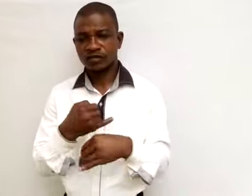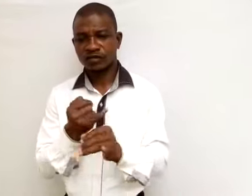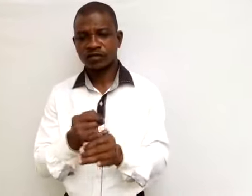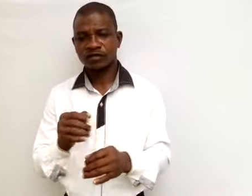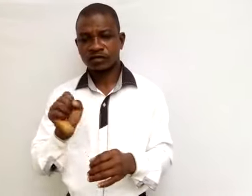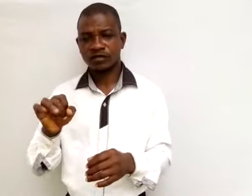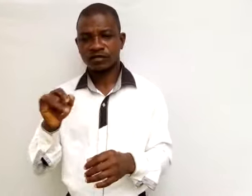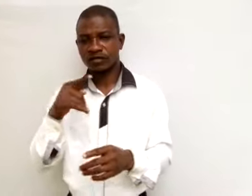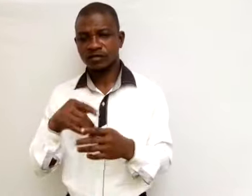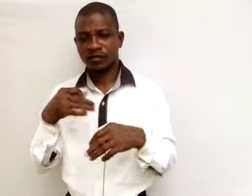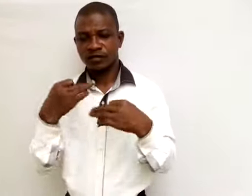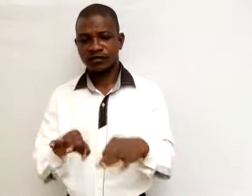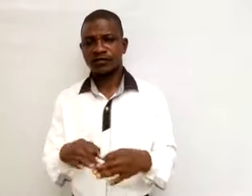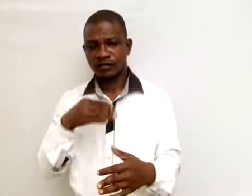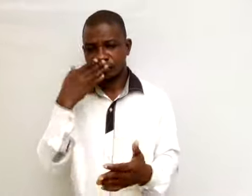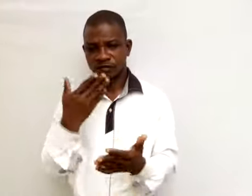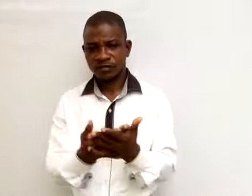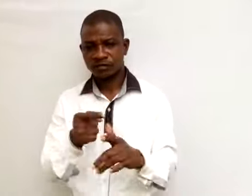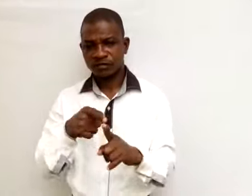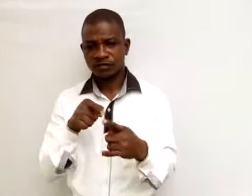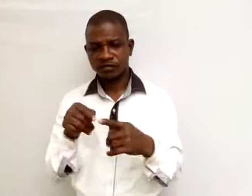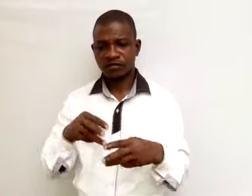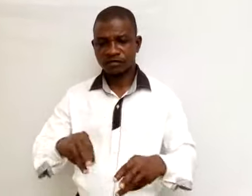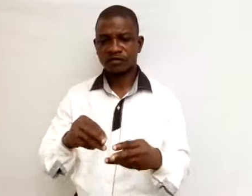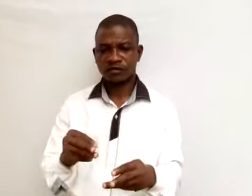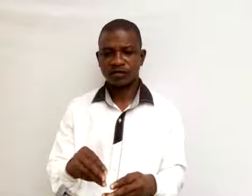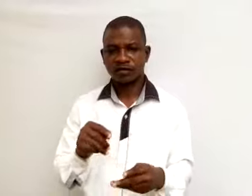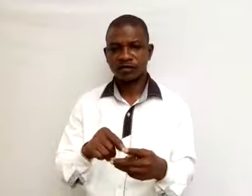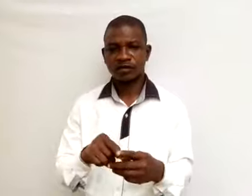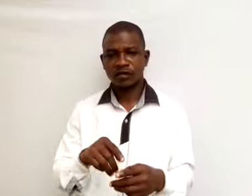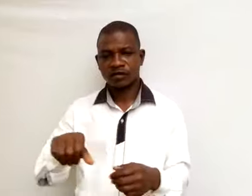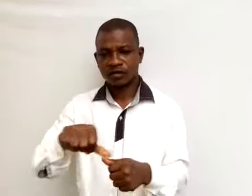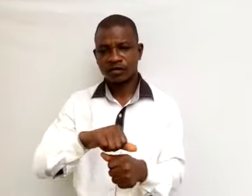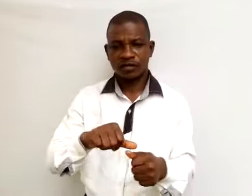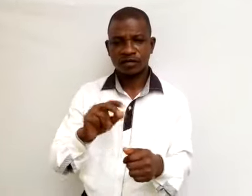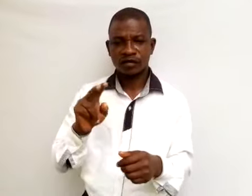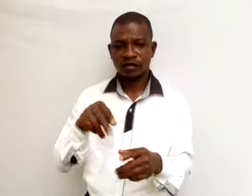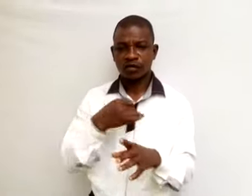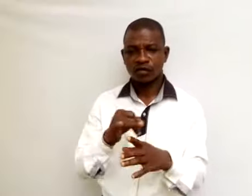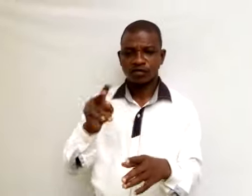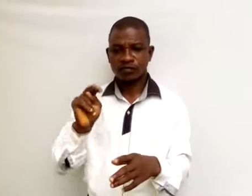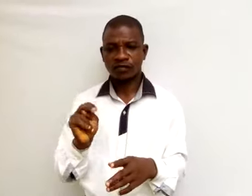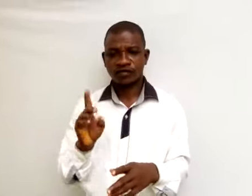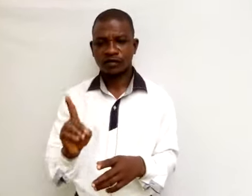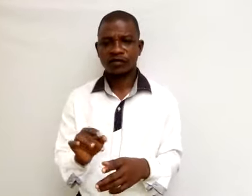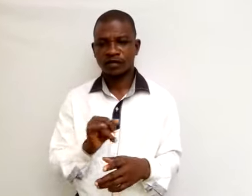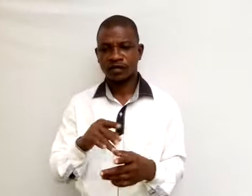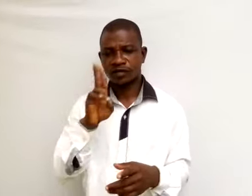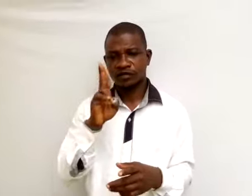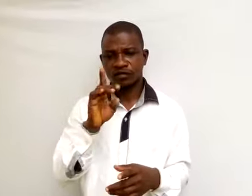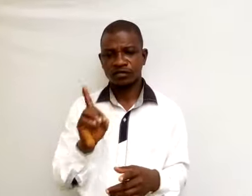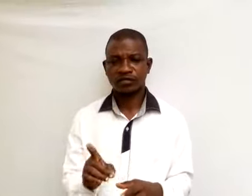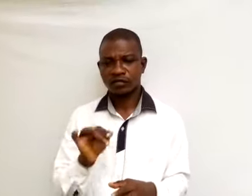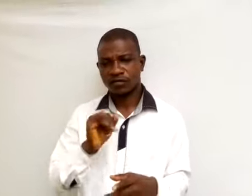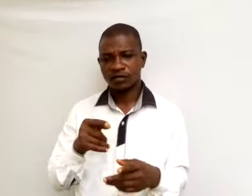and finished goods to the market or area of consumption and use. Transport could